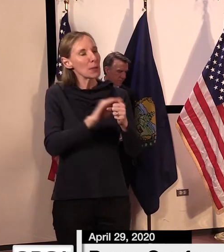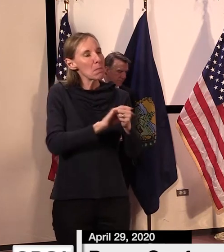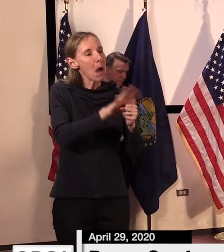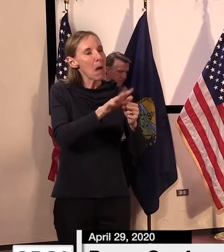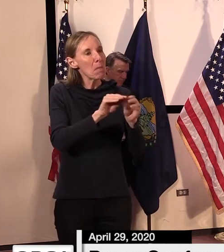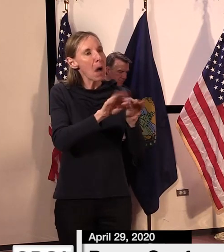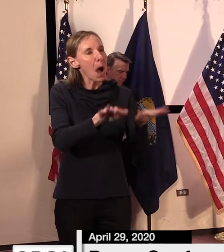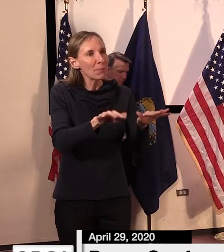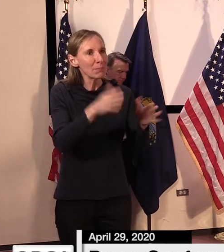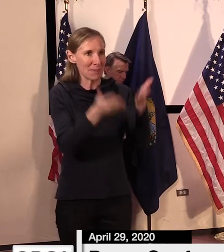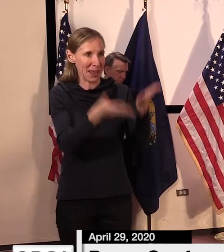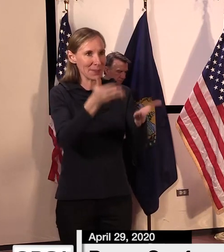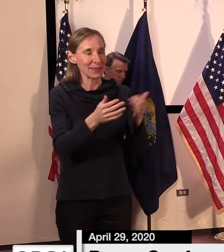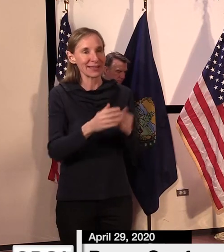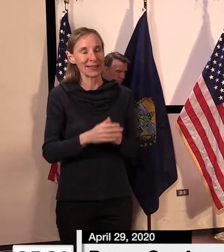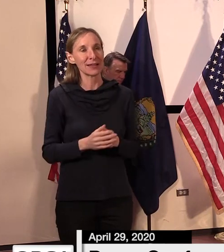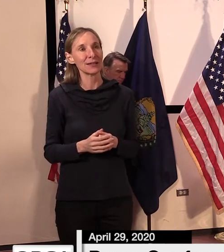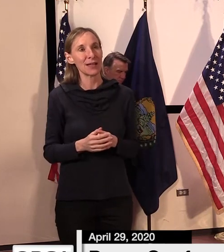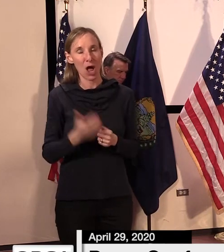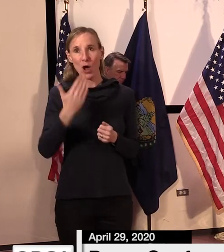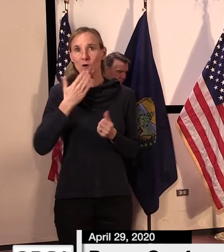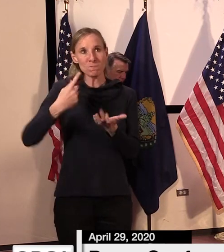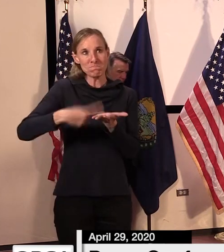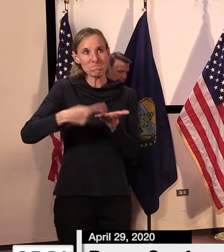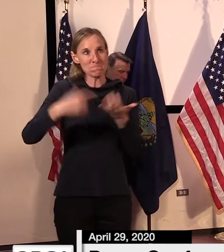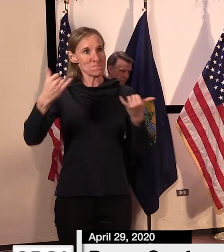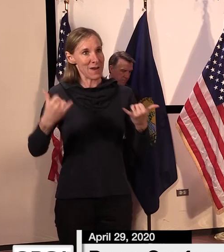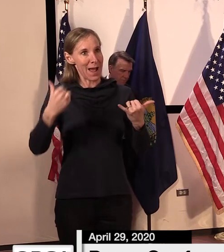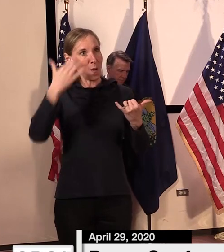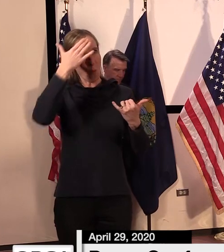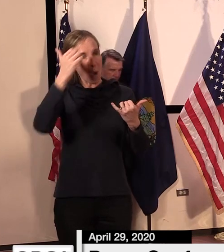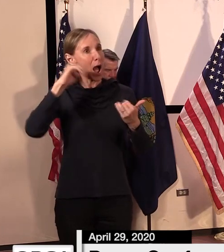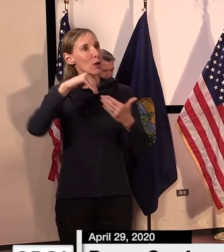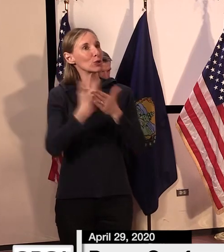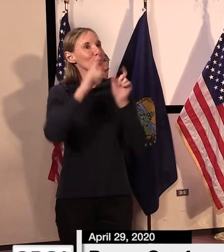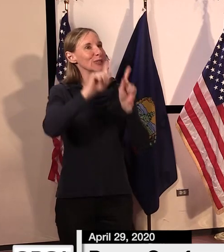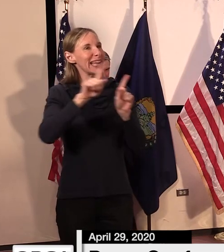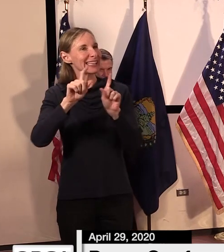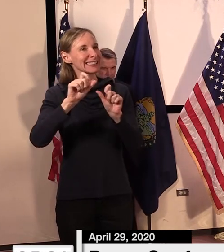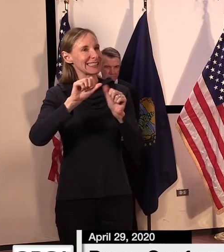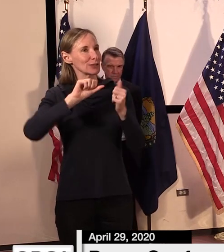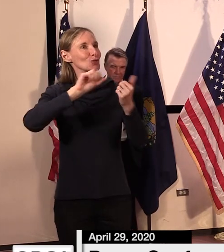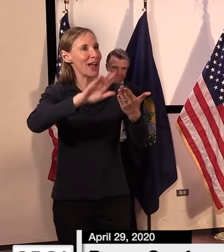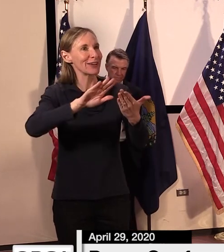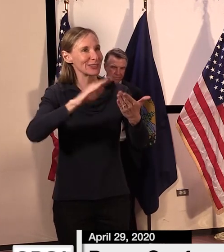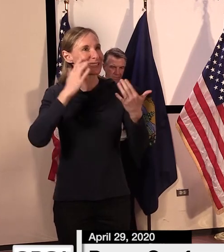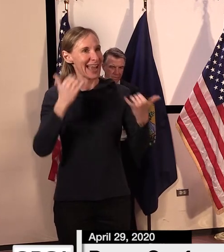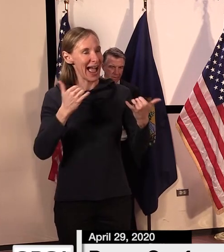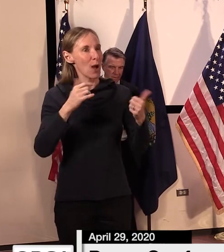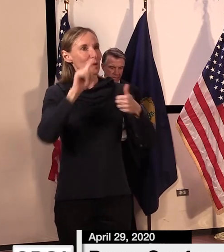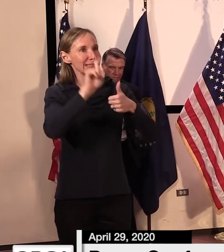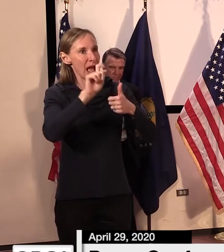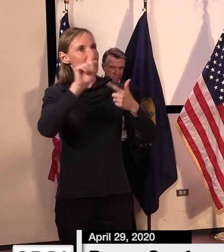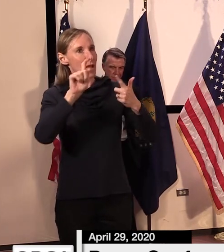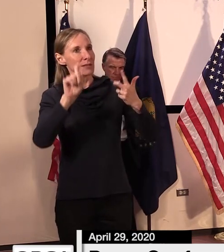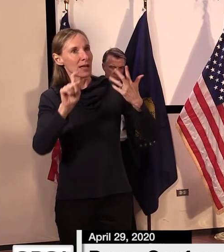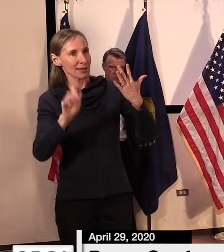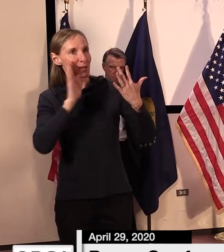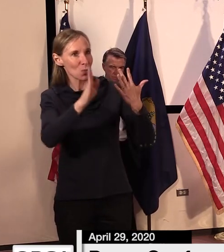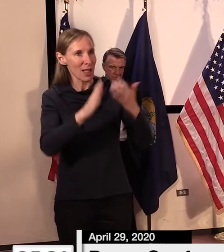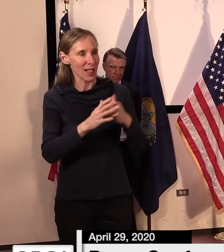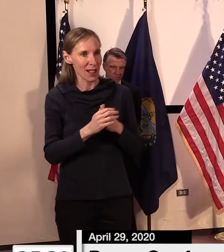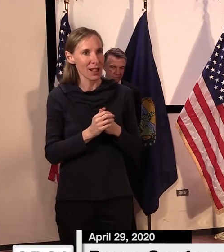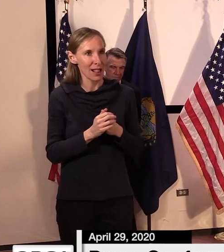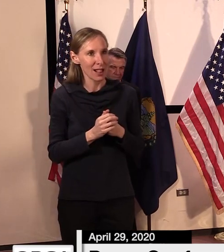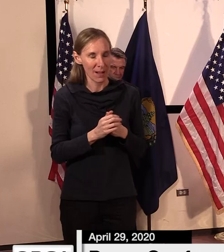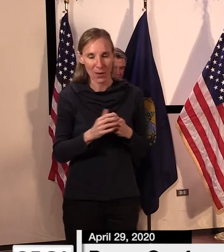ask today as we unveil our new testing strategy, because that's the one place where the state